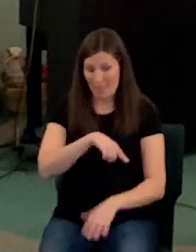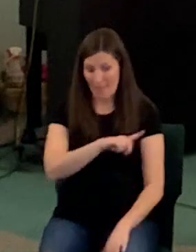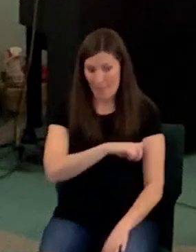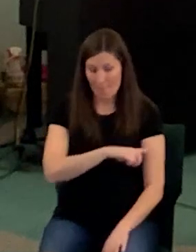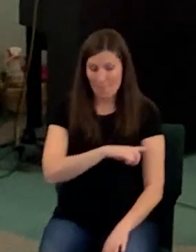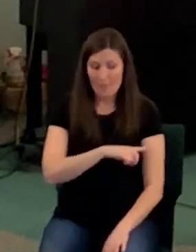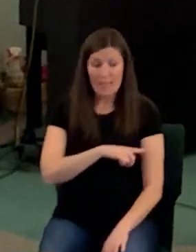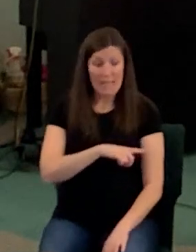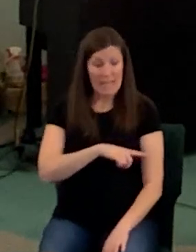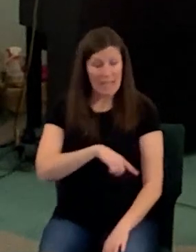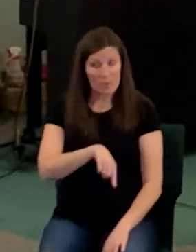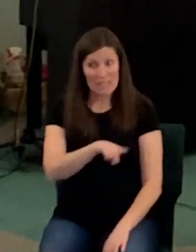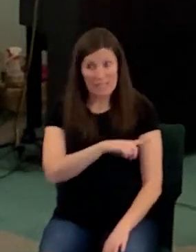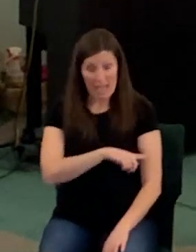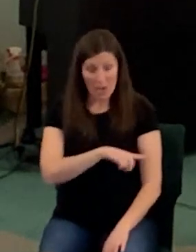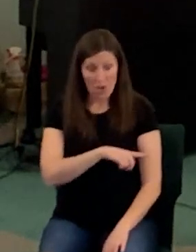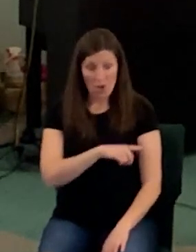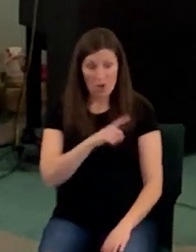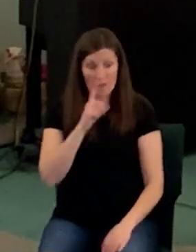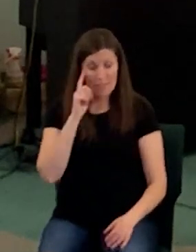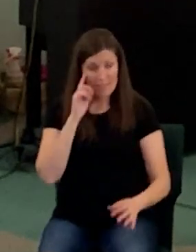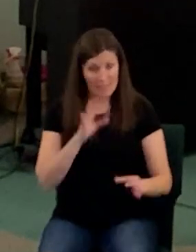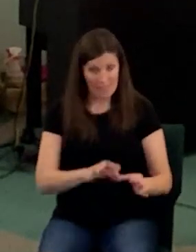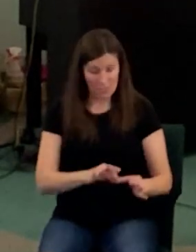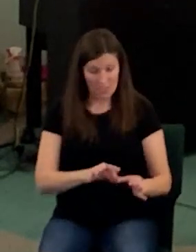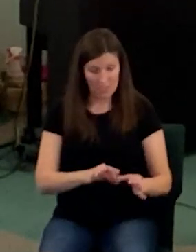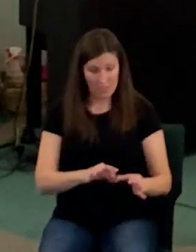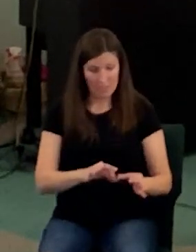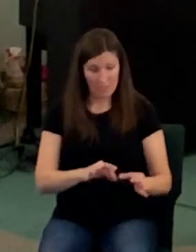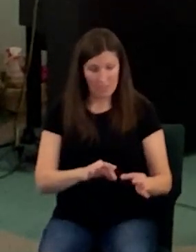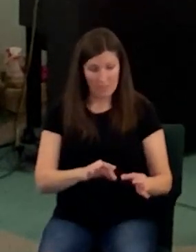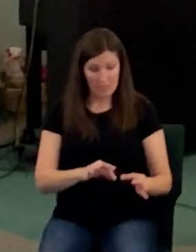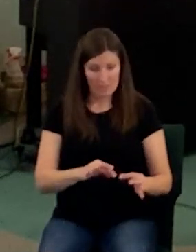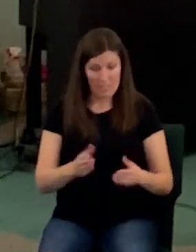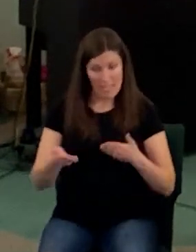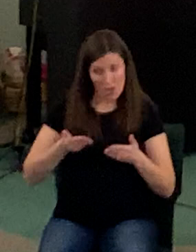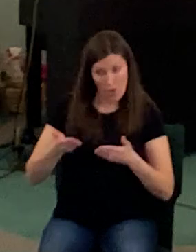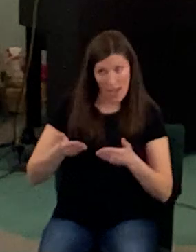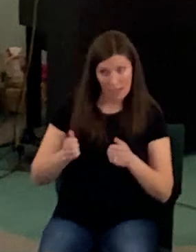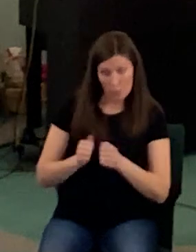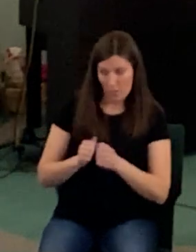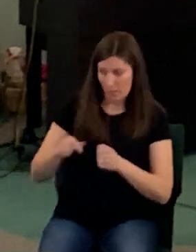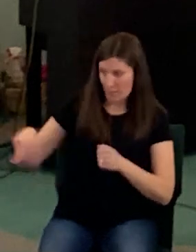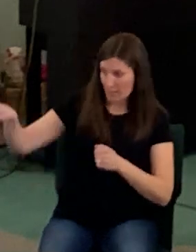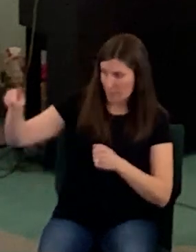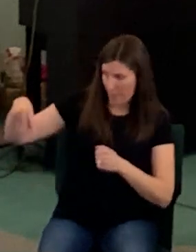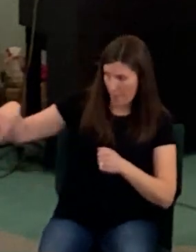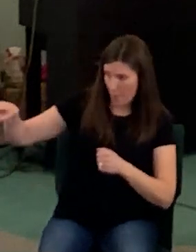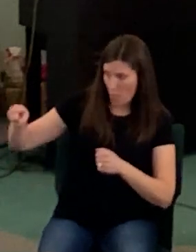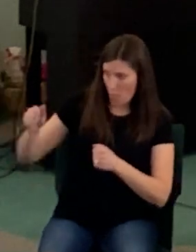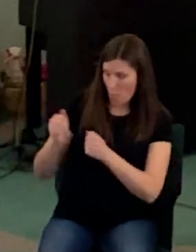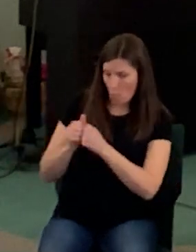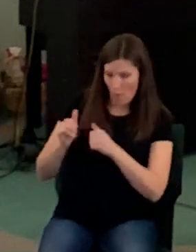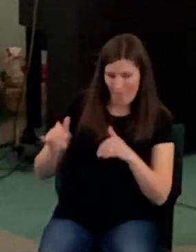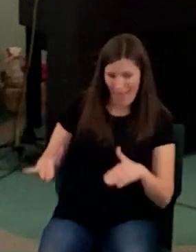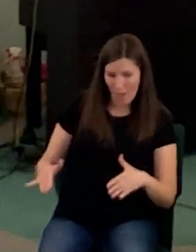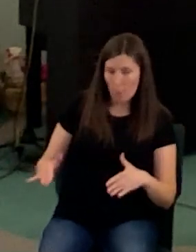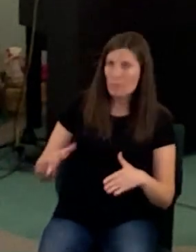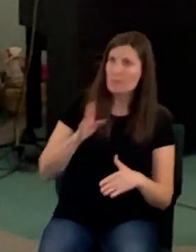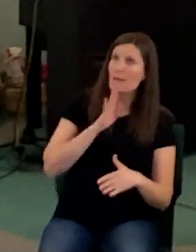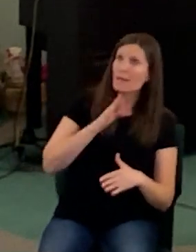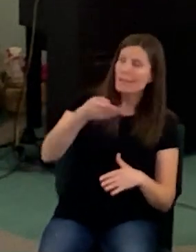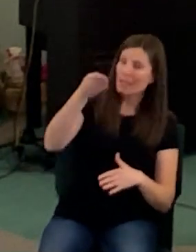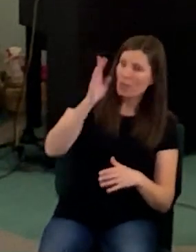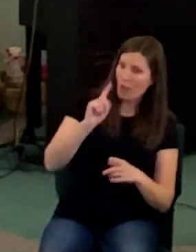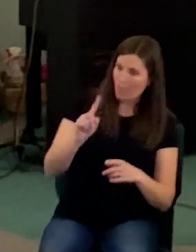It was their decision to interact with those people and take their provisions without talking to God. It was Peter's decision